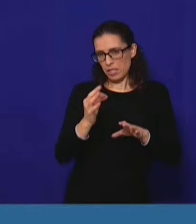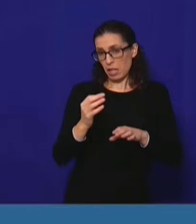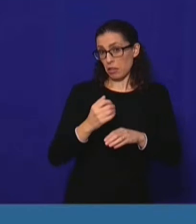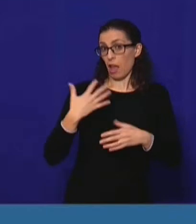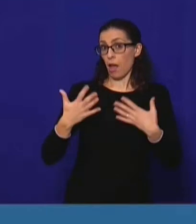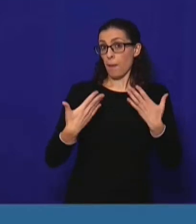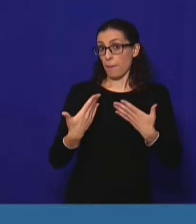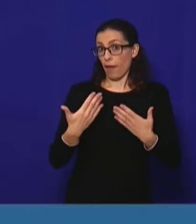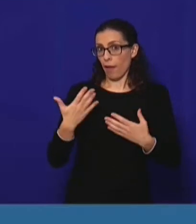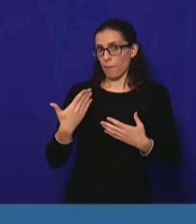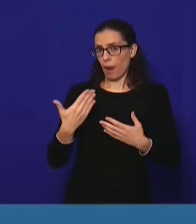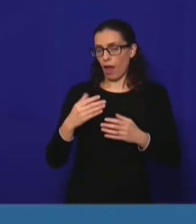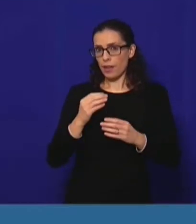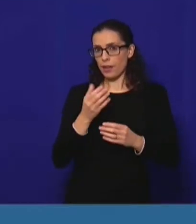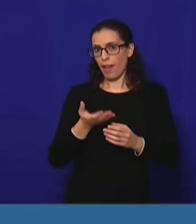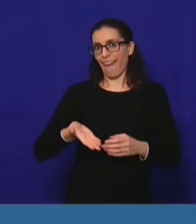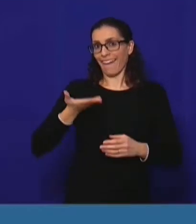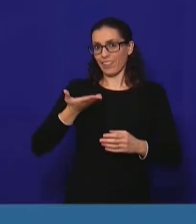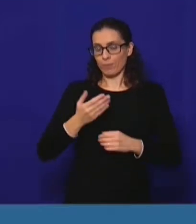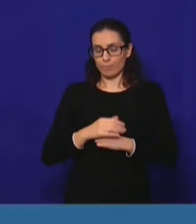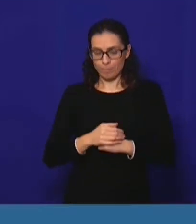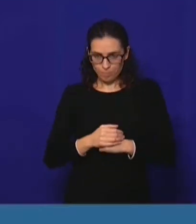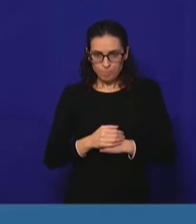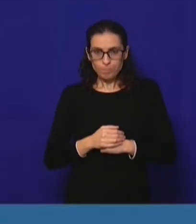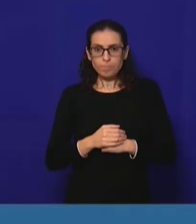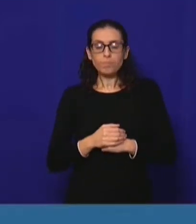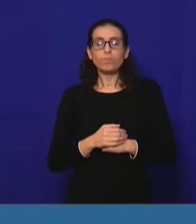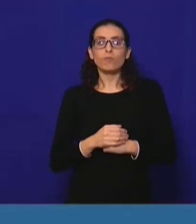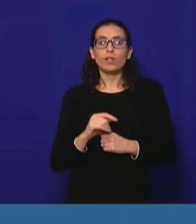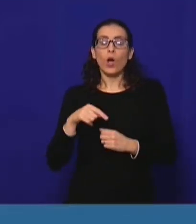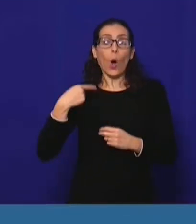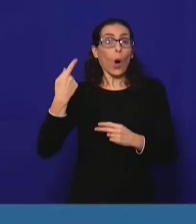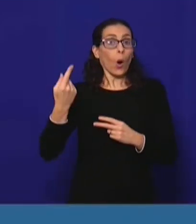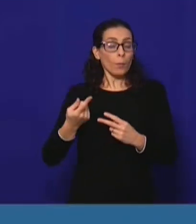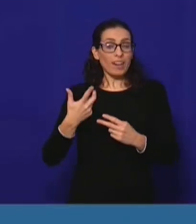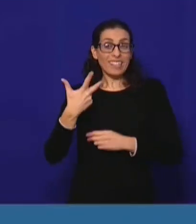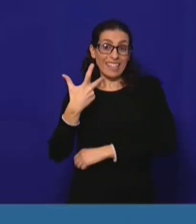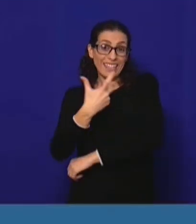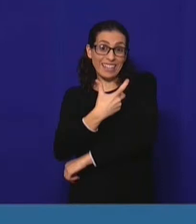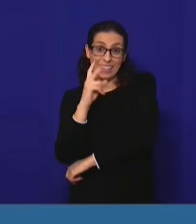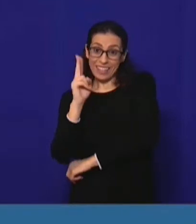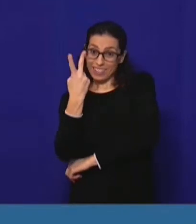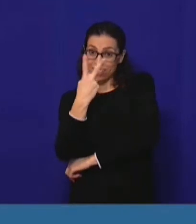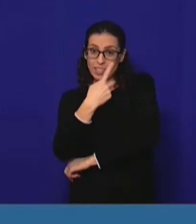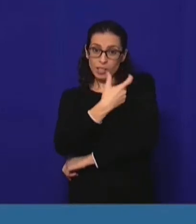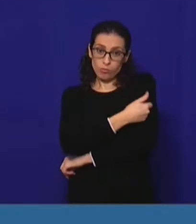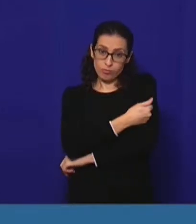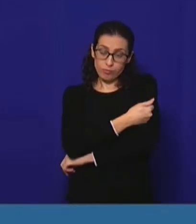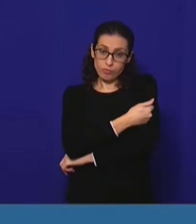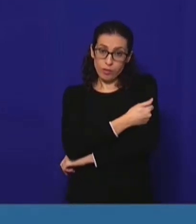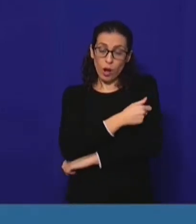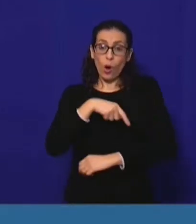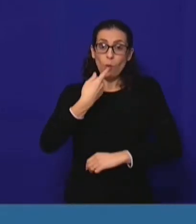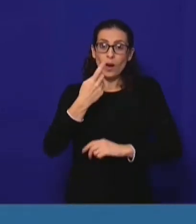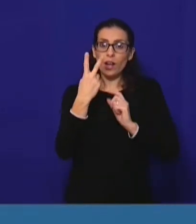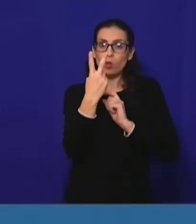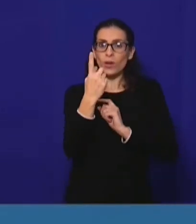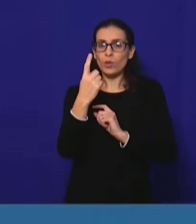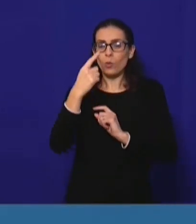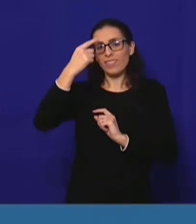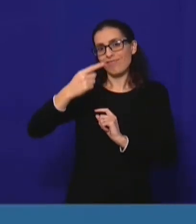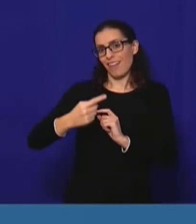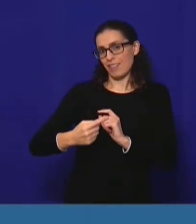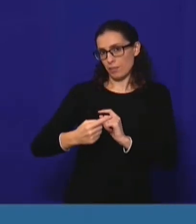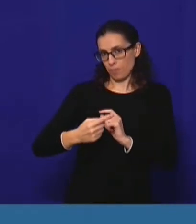wara l-ewwel doża. Però mbagħad inti ħadd tittieħu it-tieni doża wara 21 ġurnata li din mbagħad